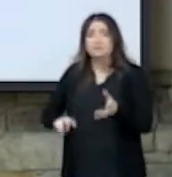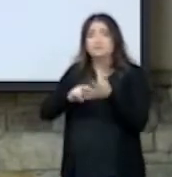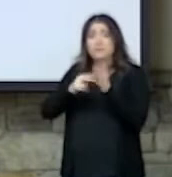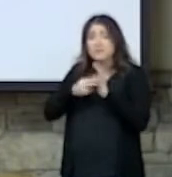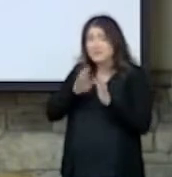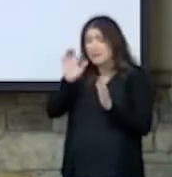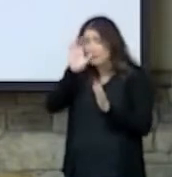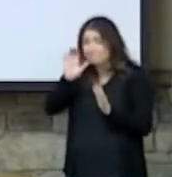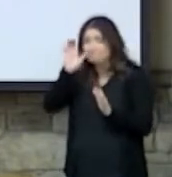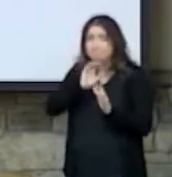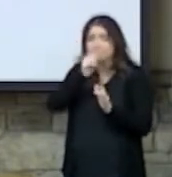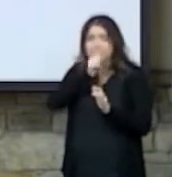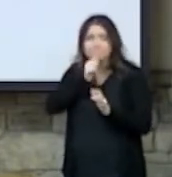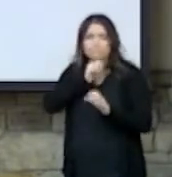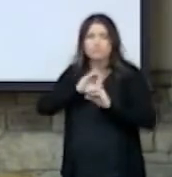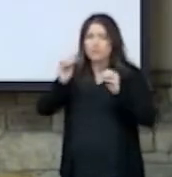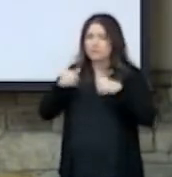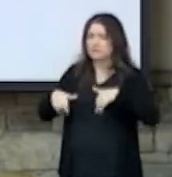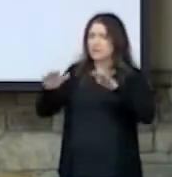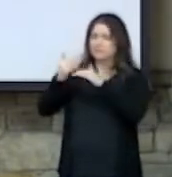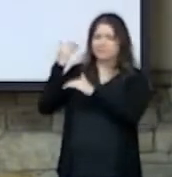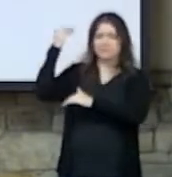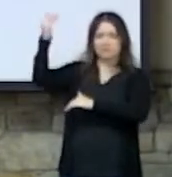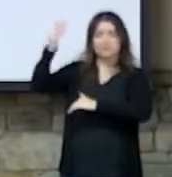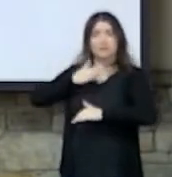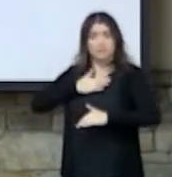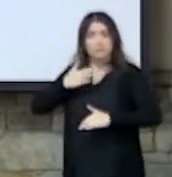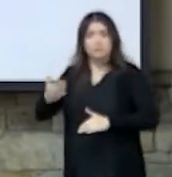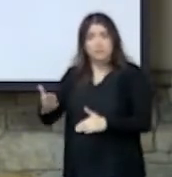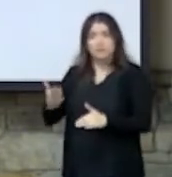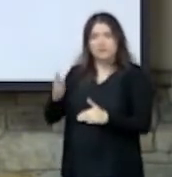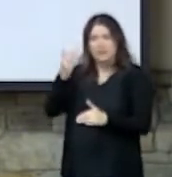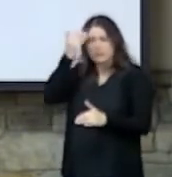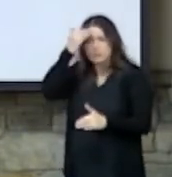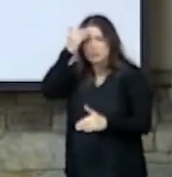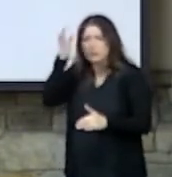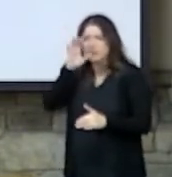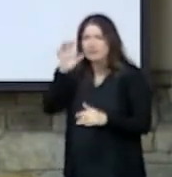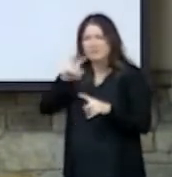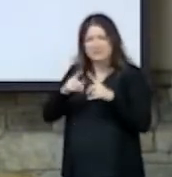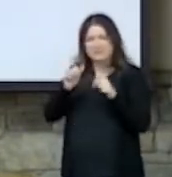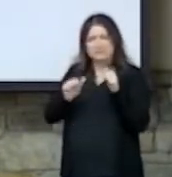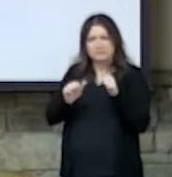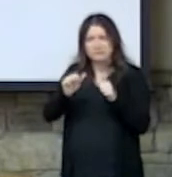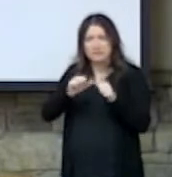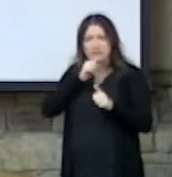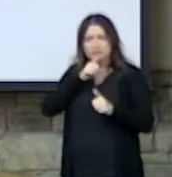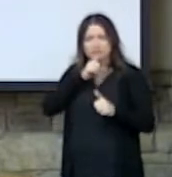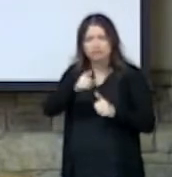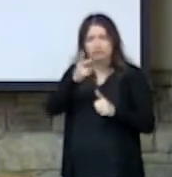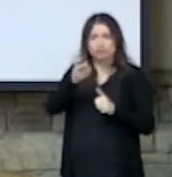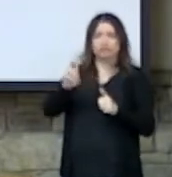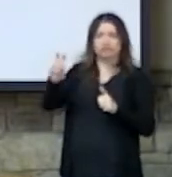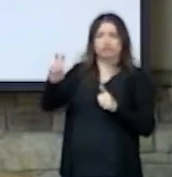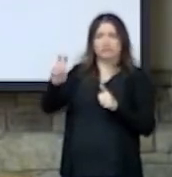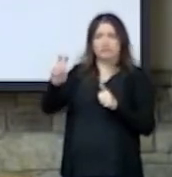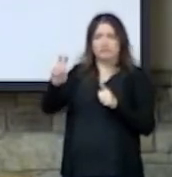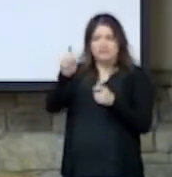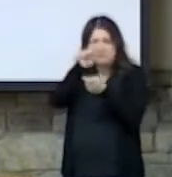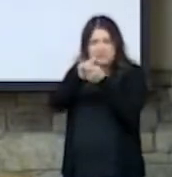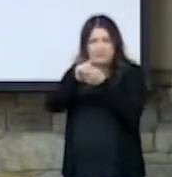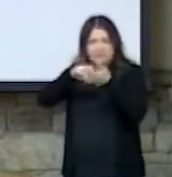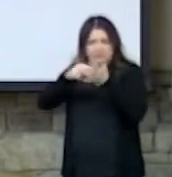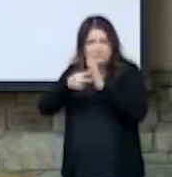No sacrifice was too great. And they knew what they were seeking, but yet there was still some uncertainty about their journey, wasn't there?